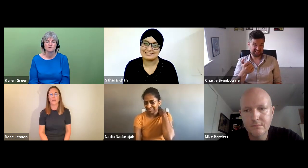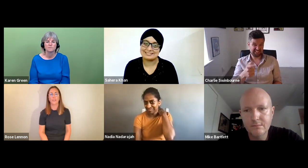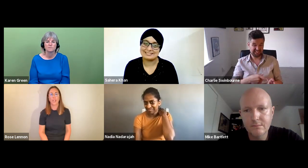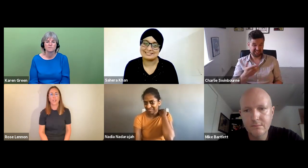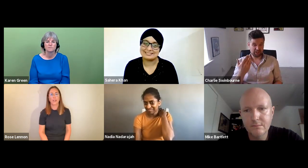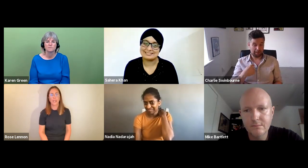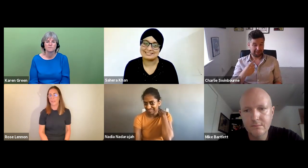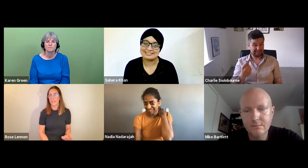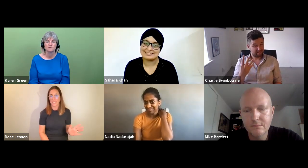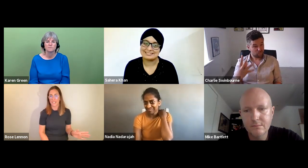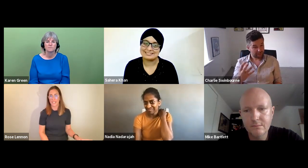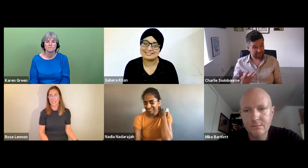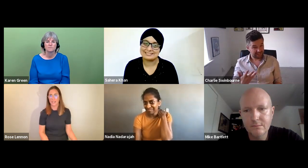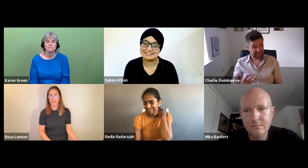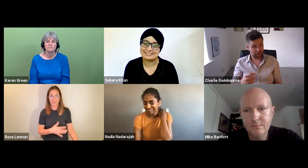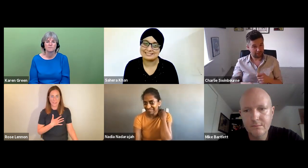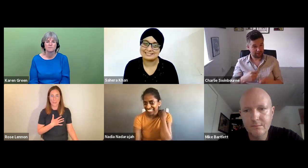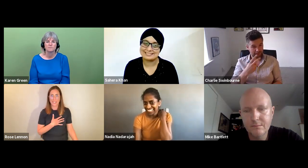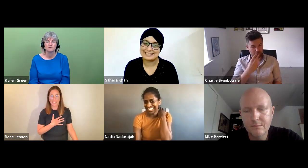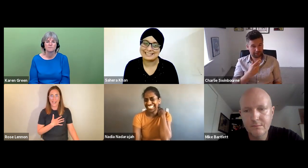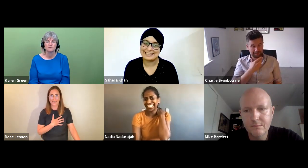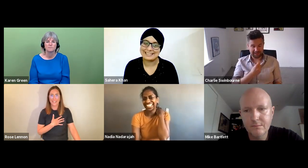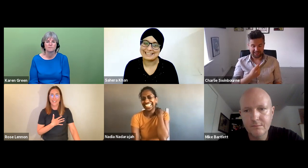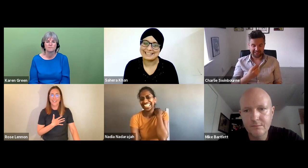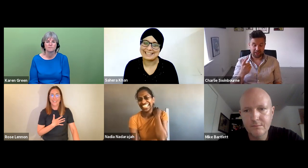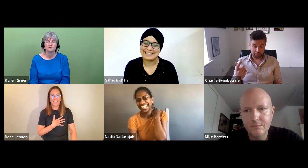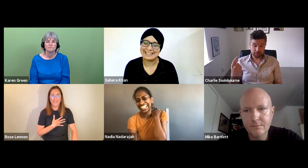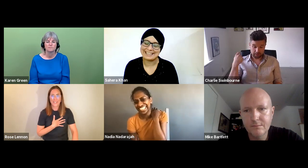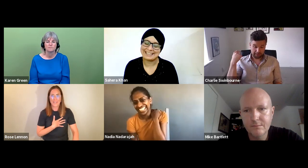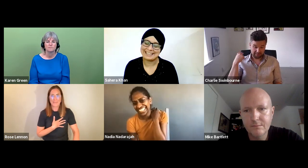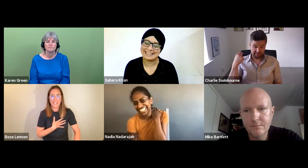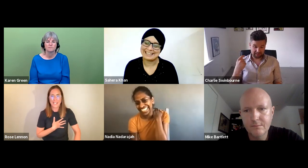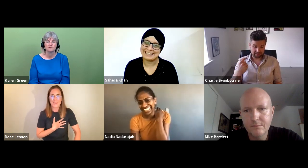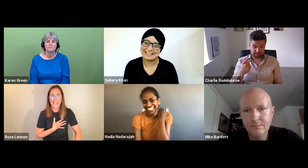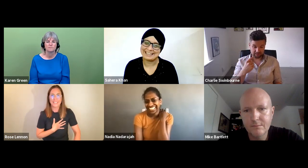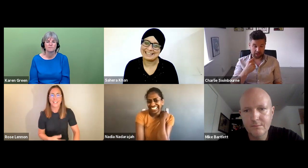was maybe even 16, because I'm nearly 40 now, becoming a middle-aged man.